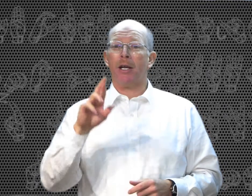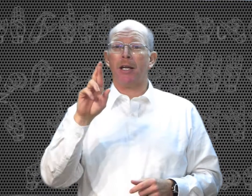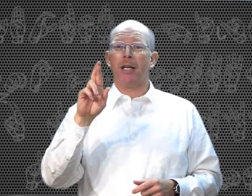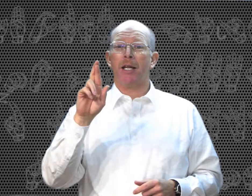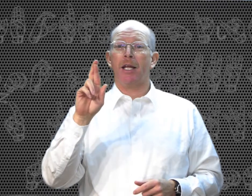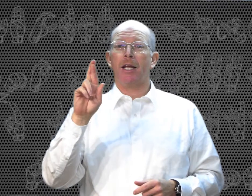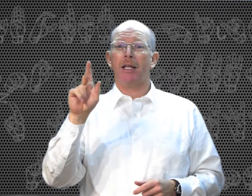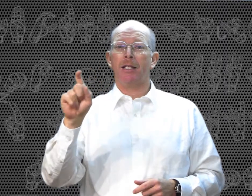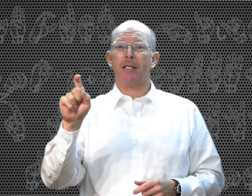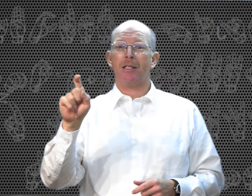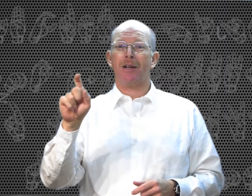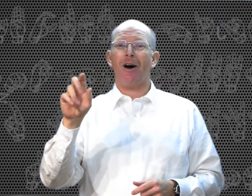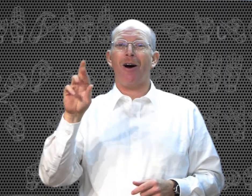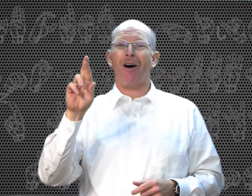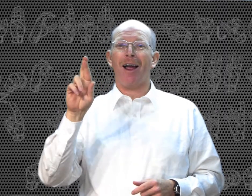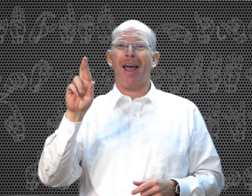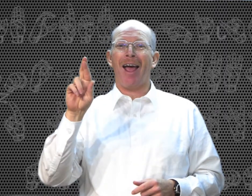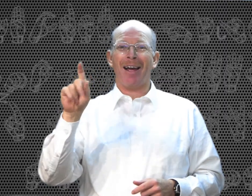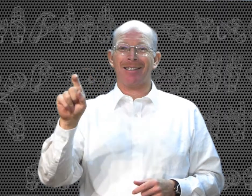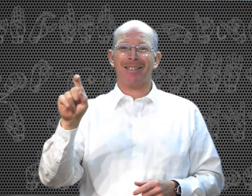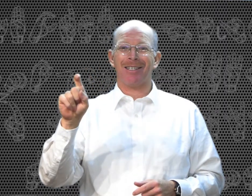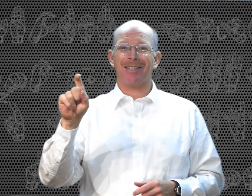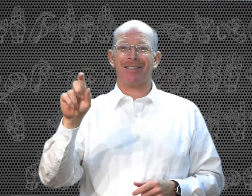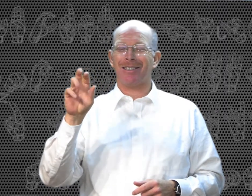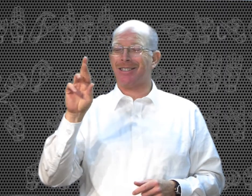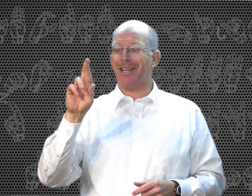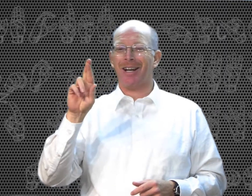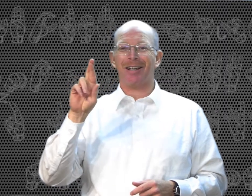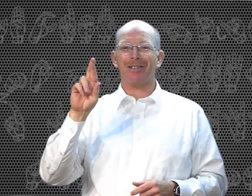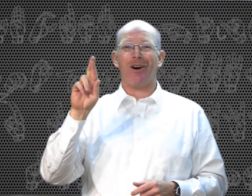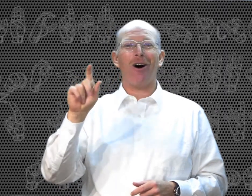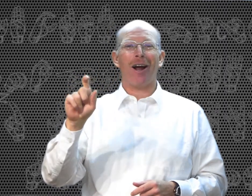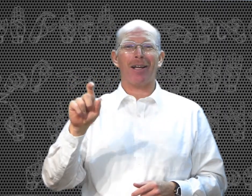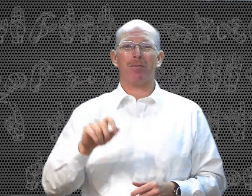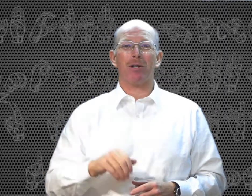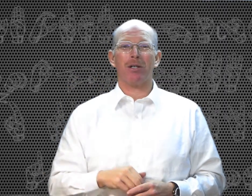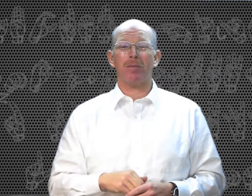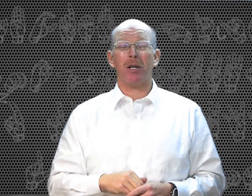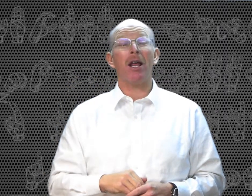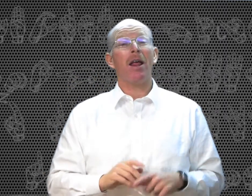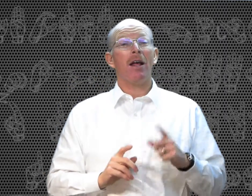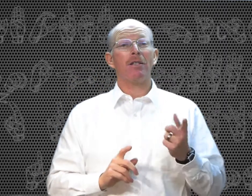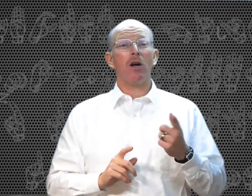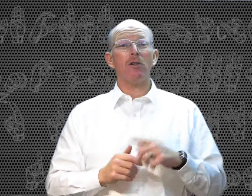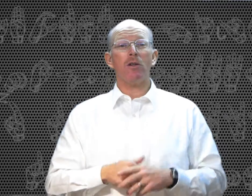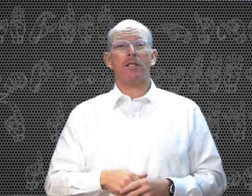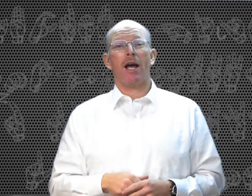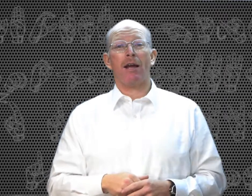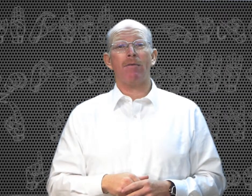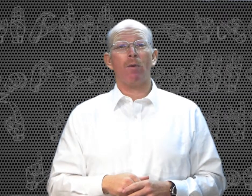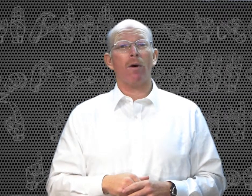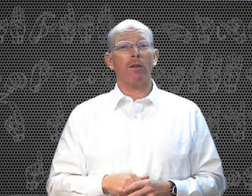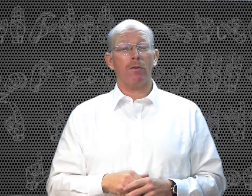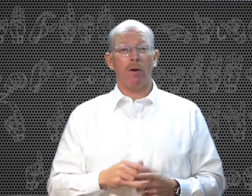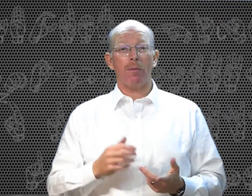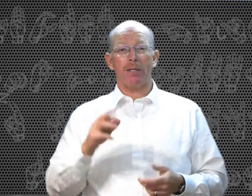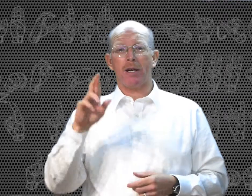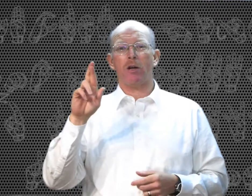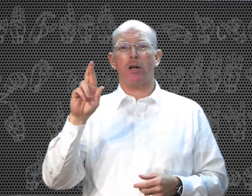Prescription. This is RX. Just the letters RX, prescription. It's also the sign for the pharmacy, or you